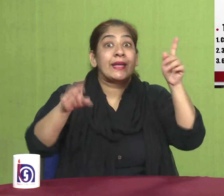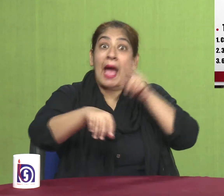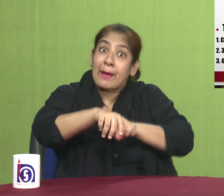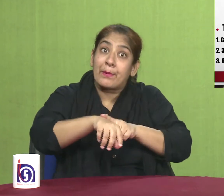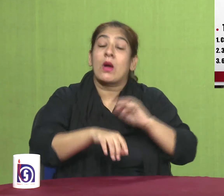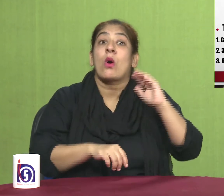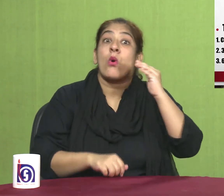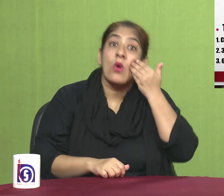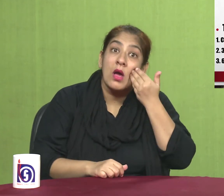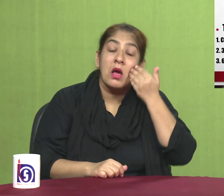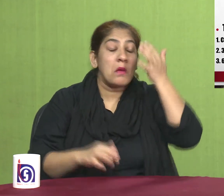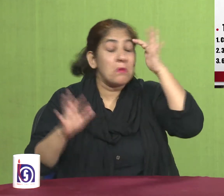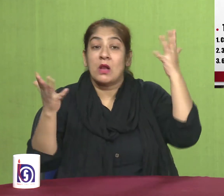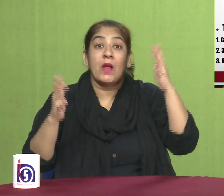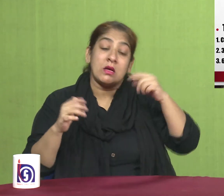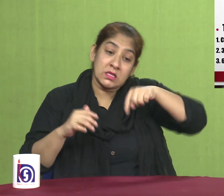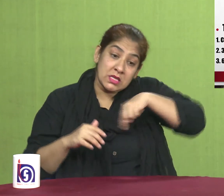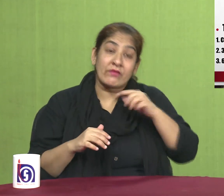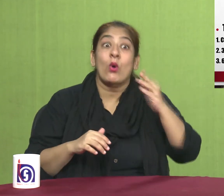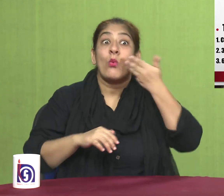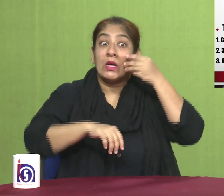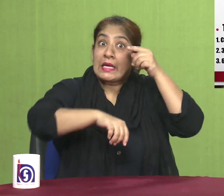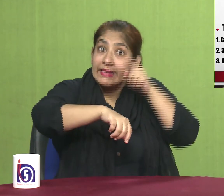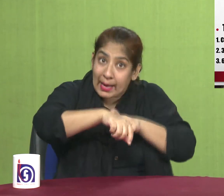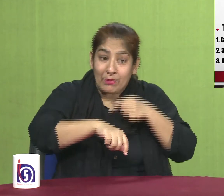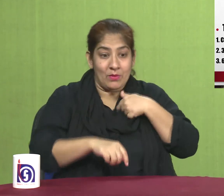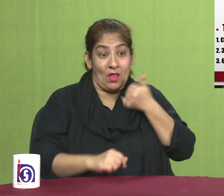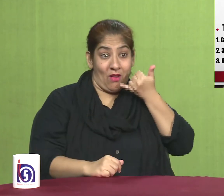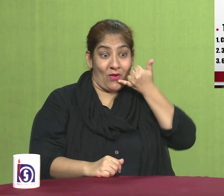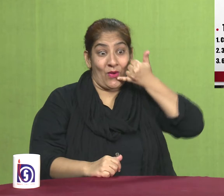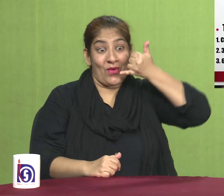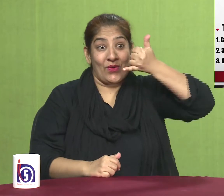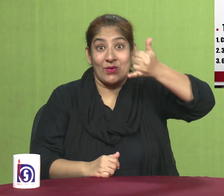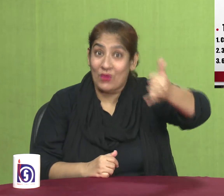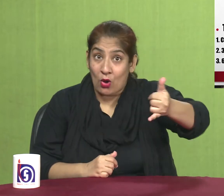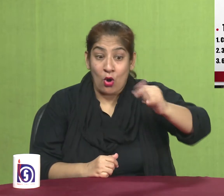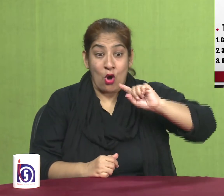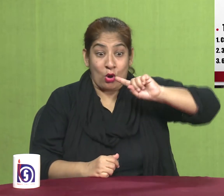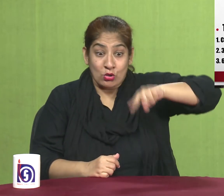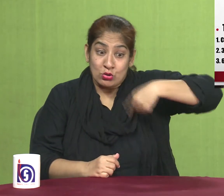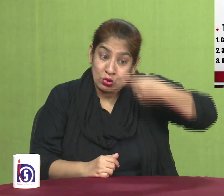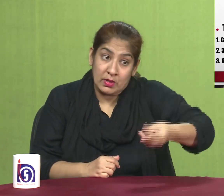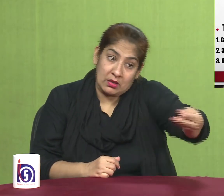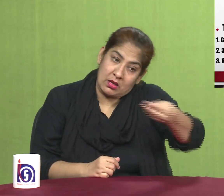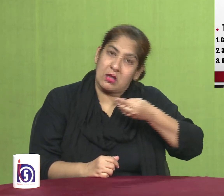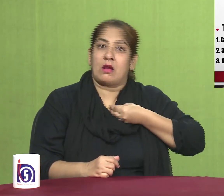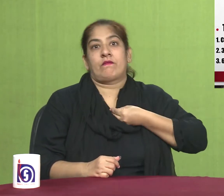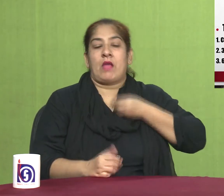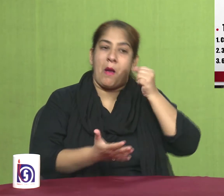when, at what time you will return, I myself will call you, and tomorrow same time you